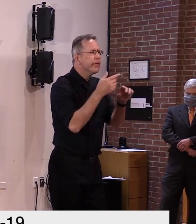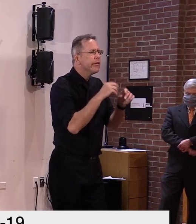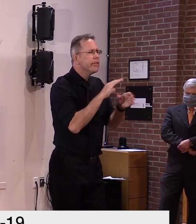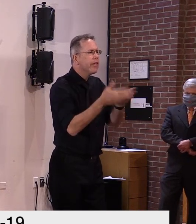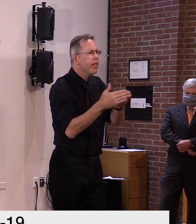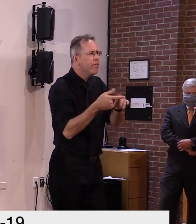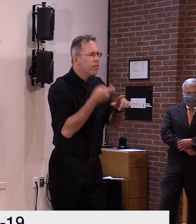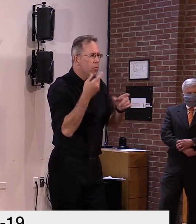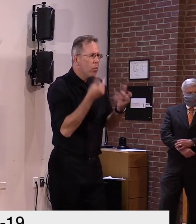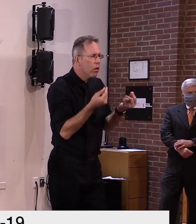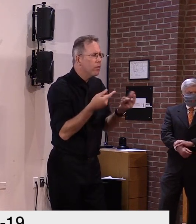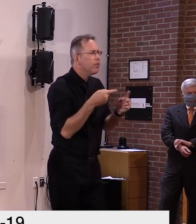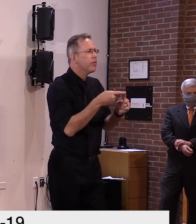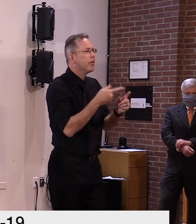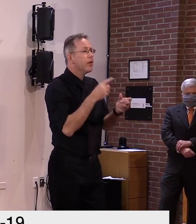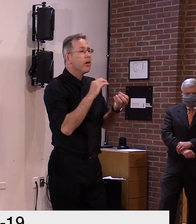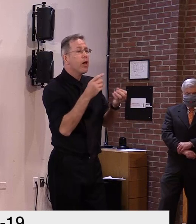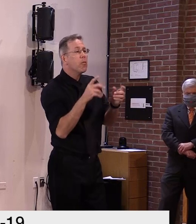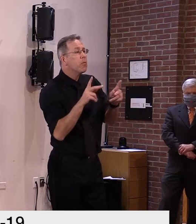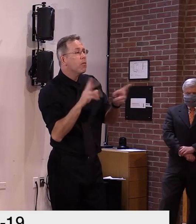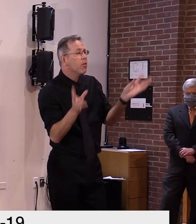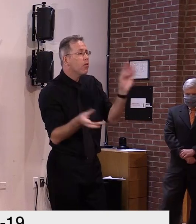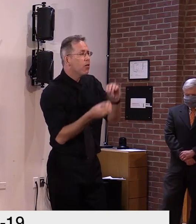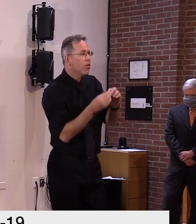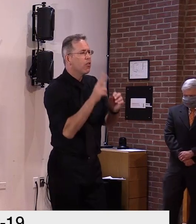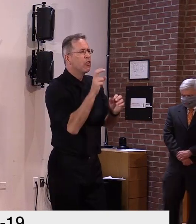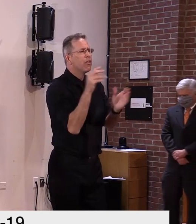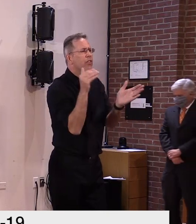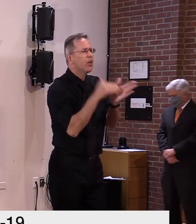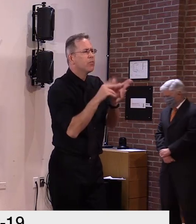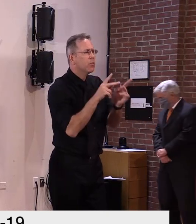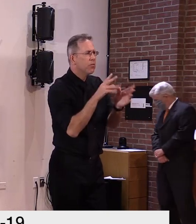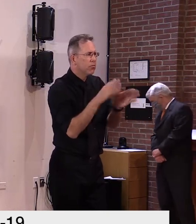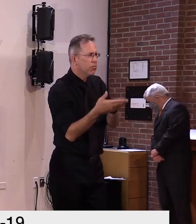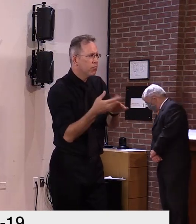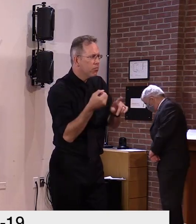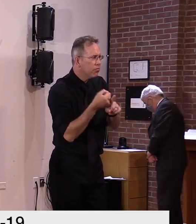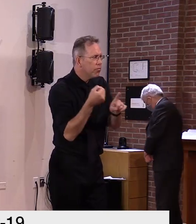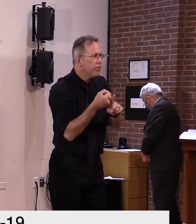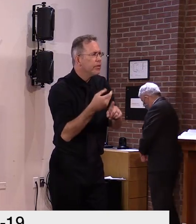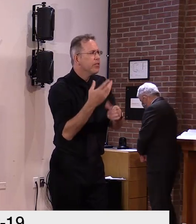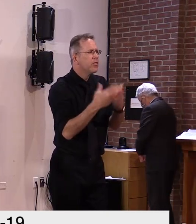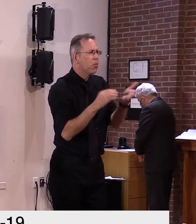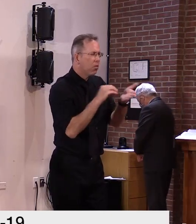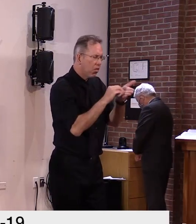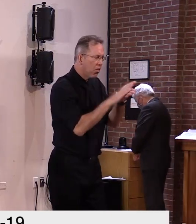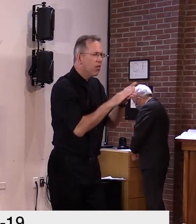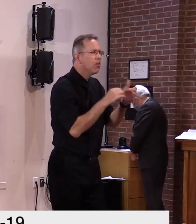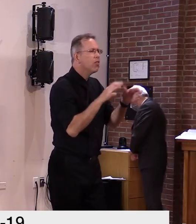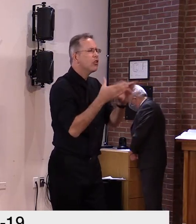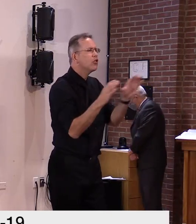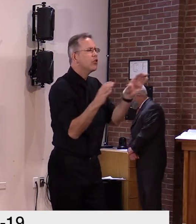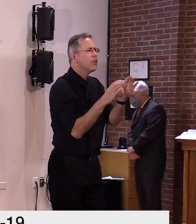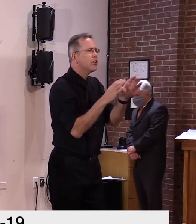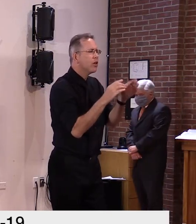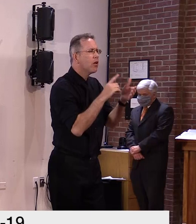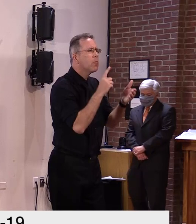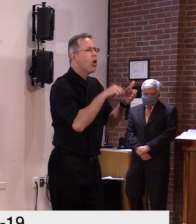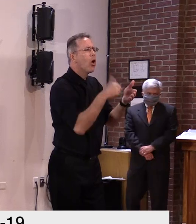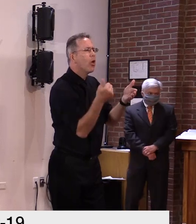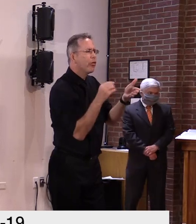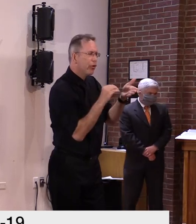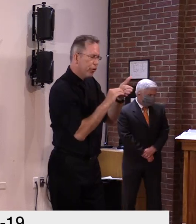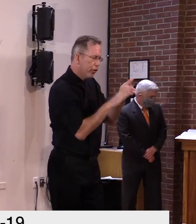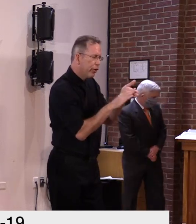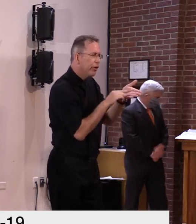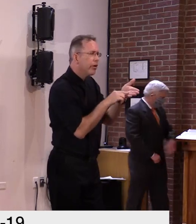300,000. And I was wondering, Doctor, what your take on those studies and what that data, and if it makes even really any difference to what